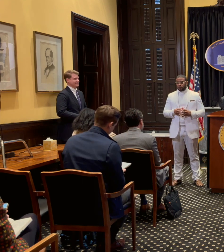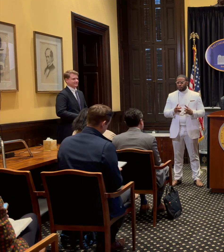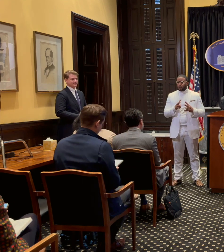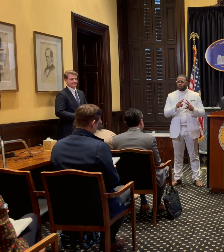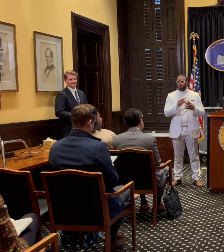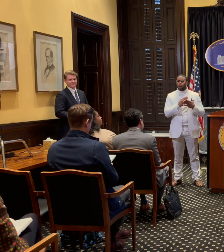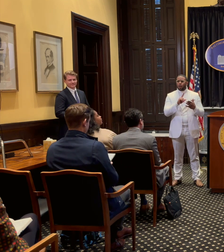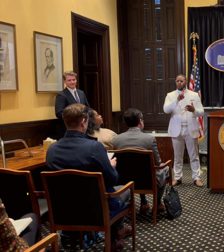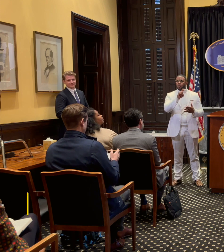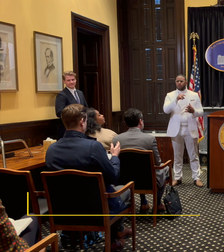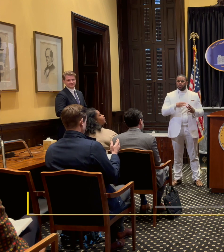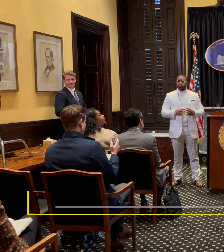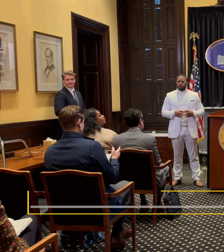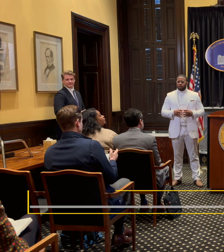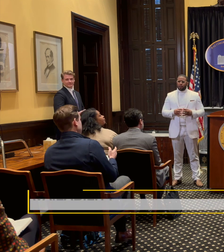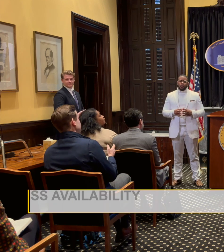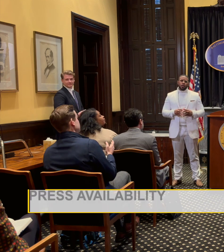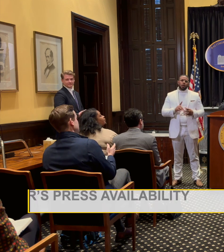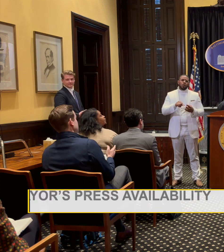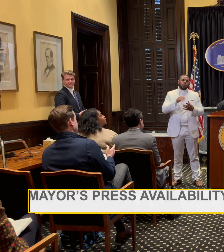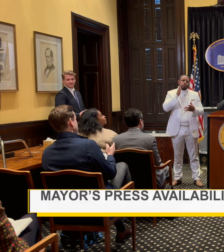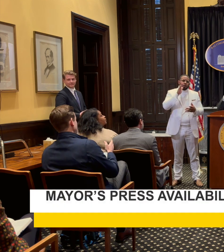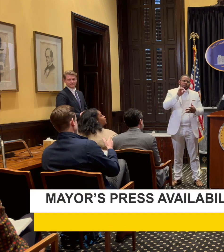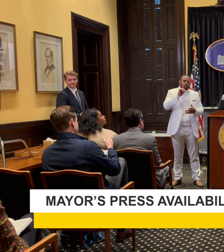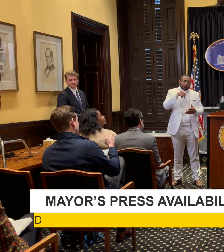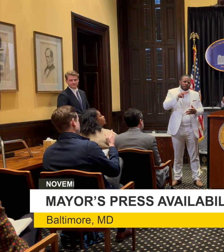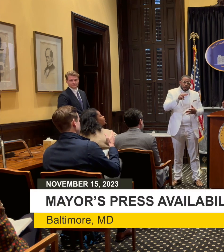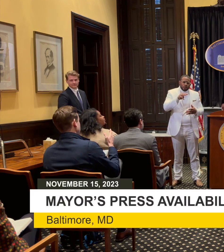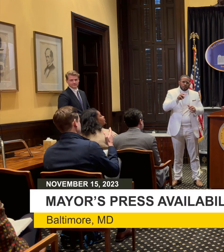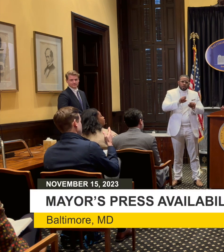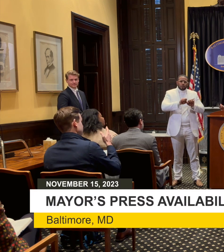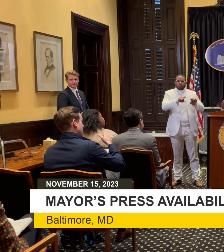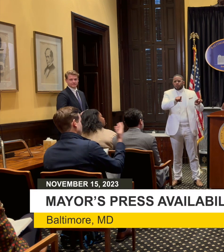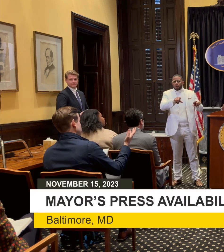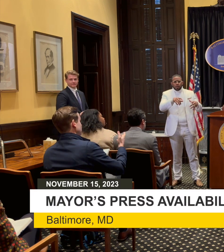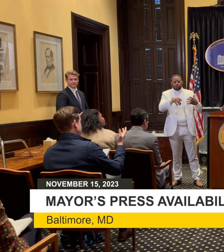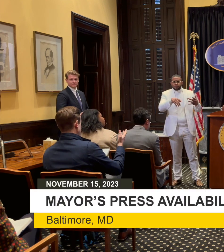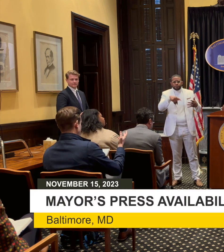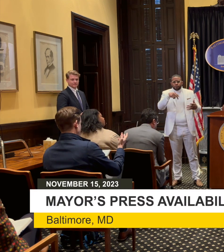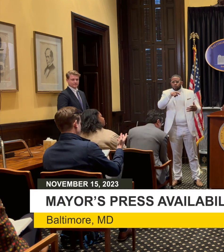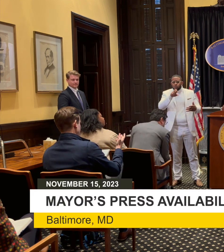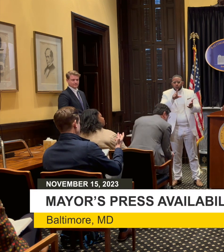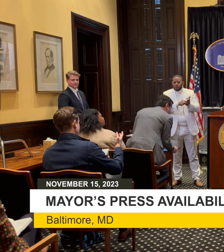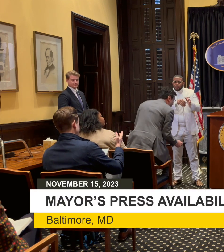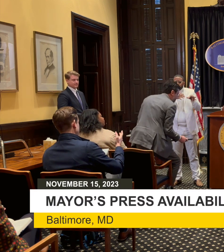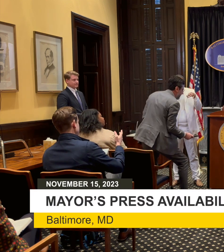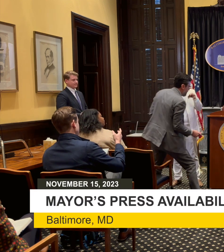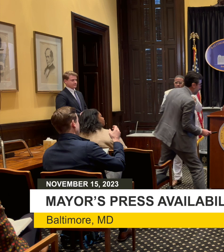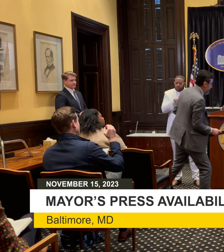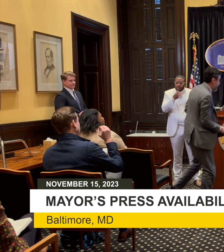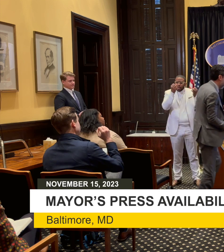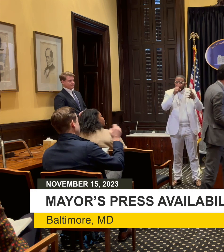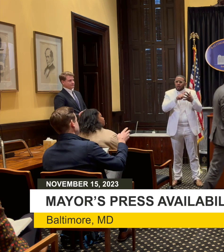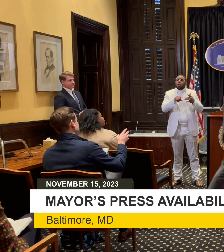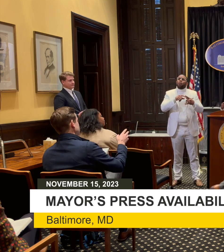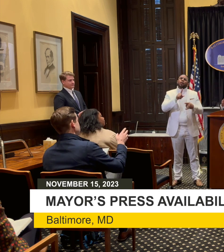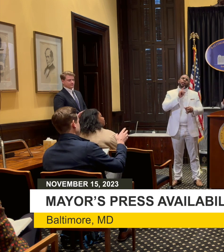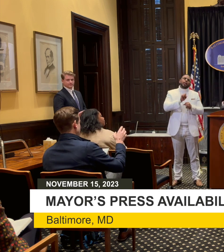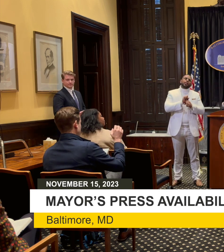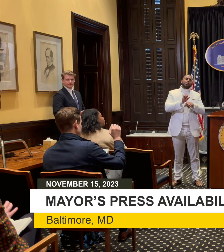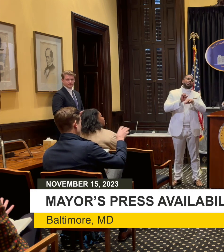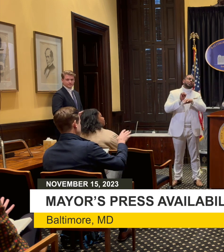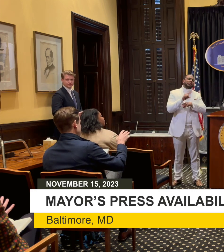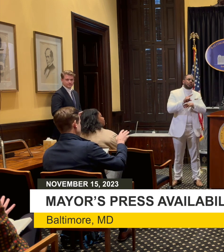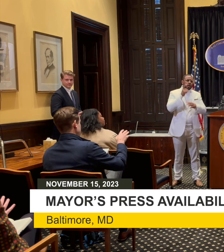Two-part question. When will DPW put out a press release outlining a lot of this, and when will they actually